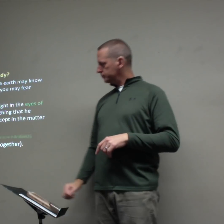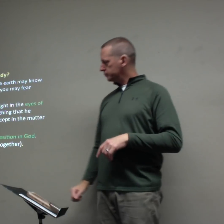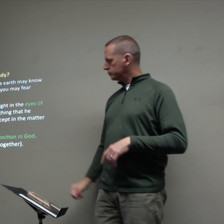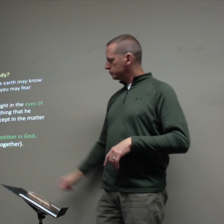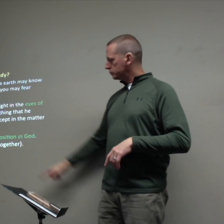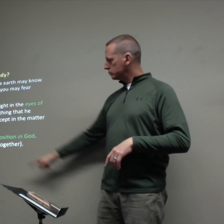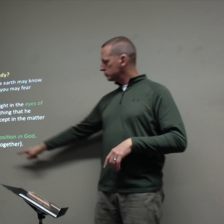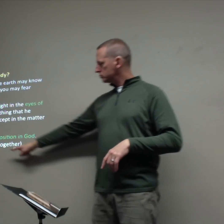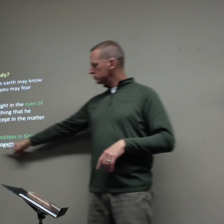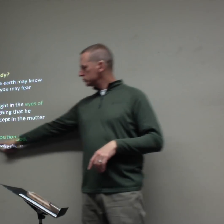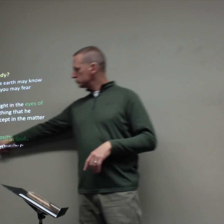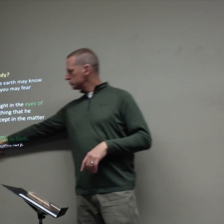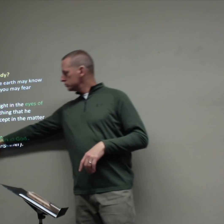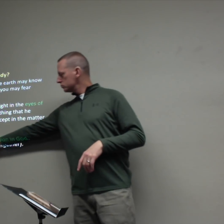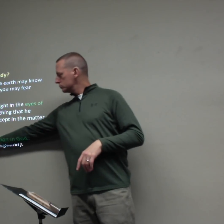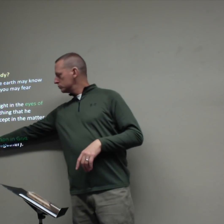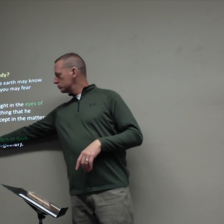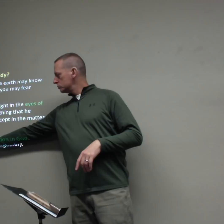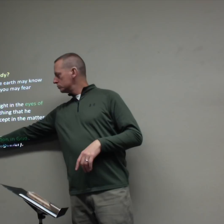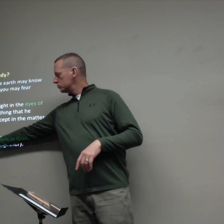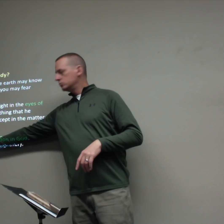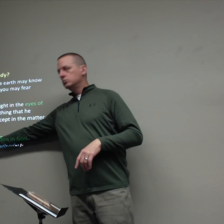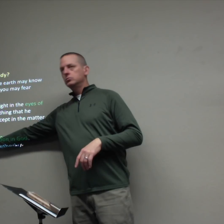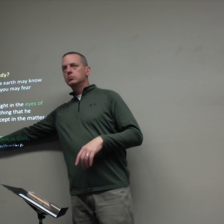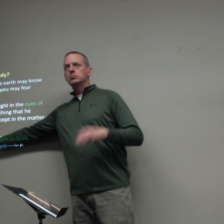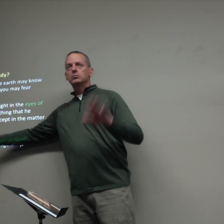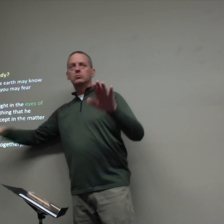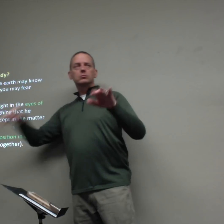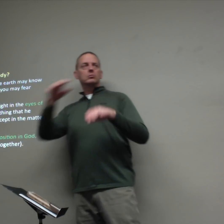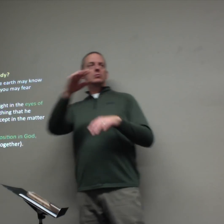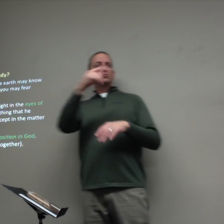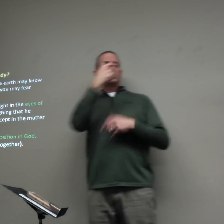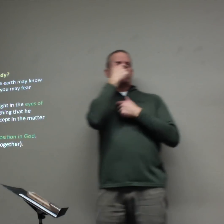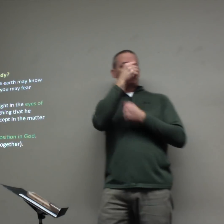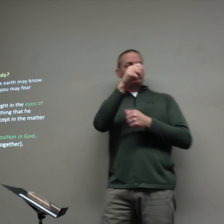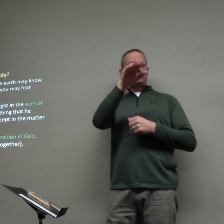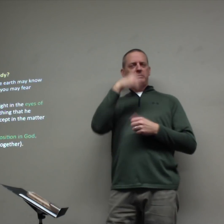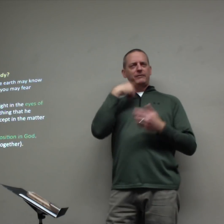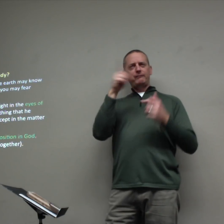When I was studying seminary, yeah. This was really interesting.